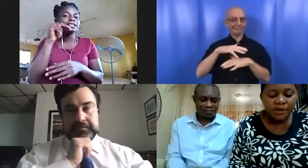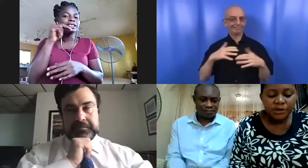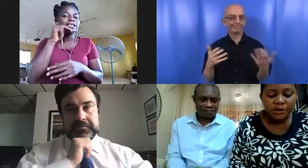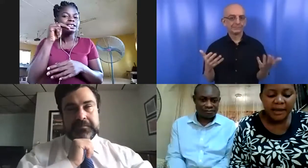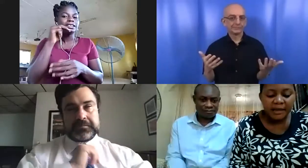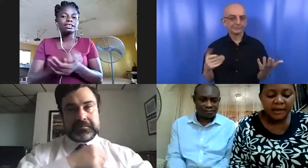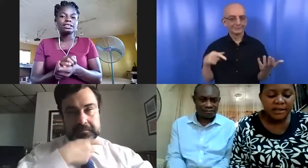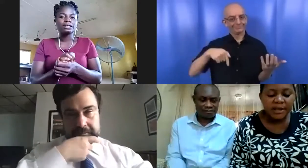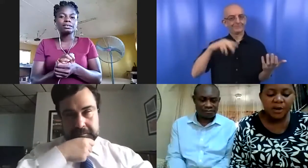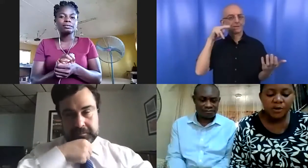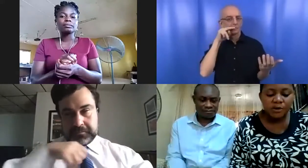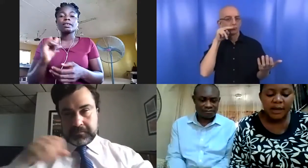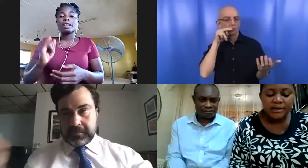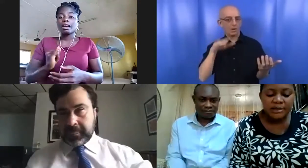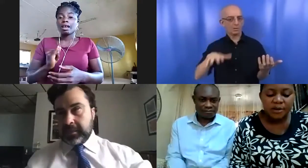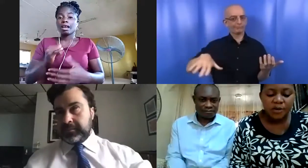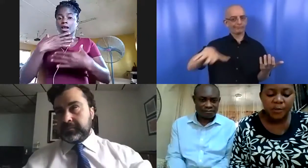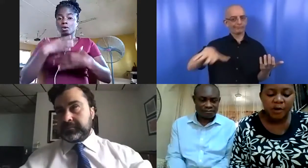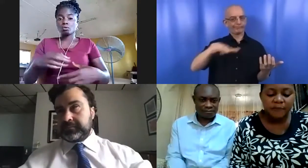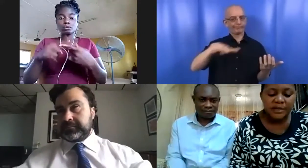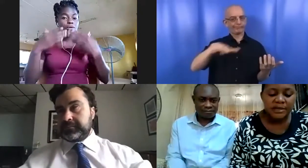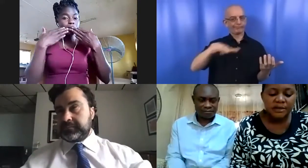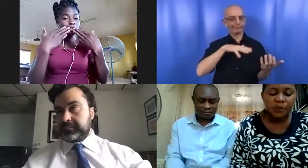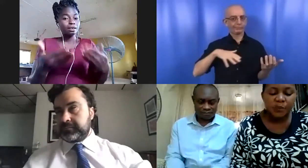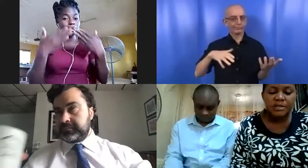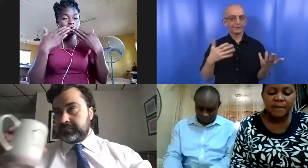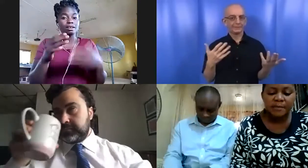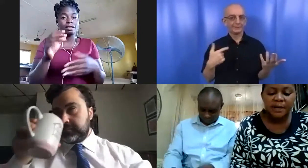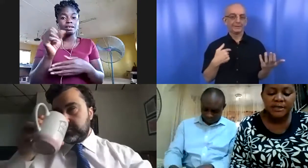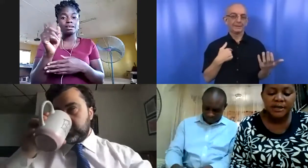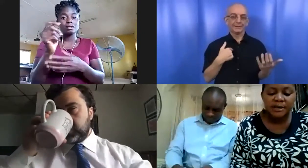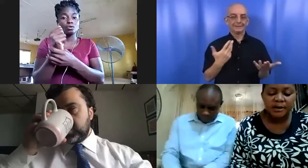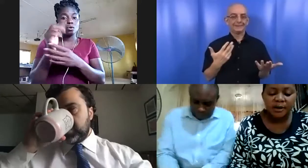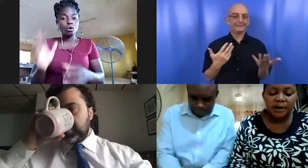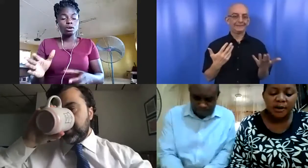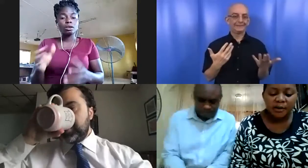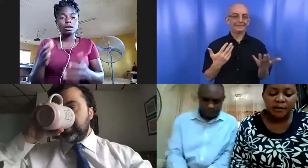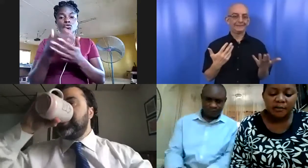I wish to thank the stakeholders, group of persons with disability,